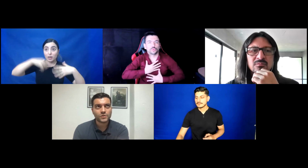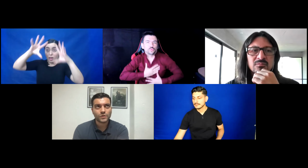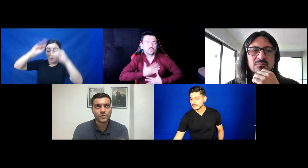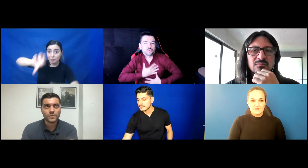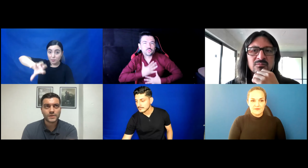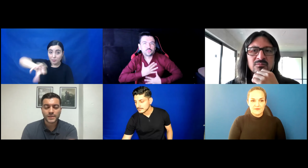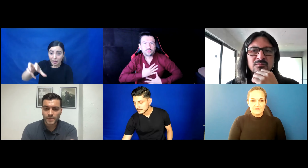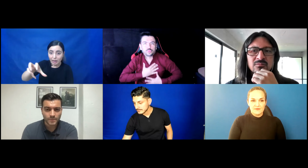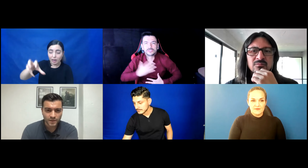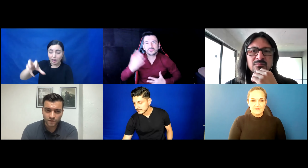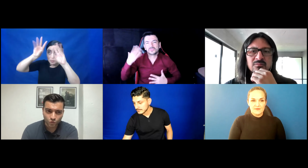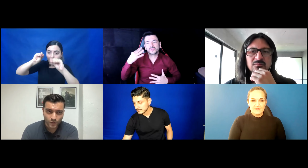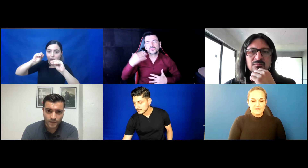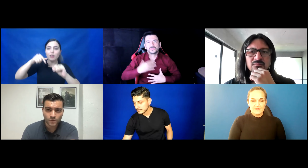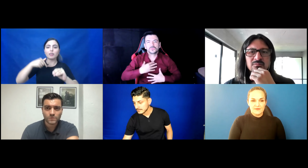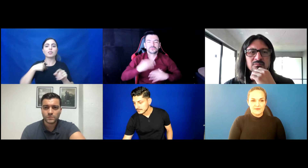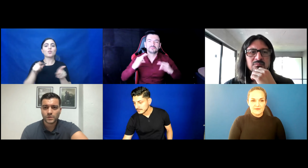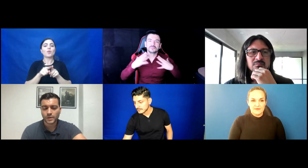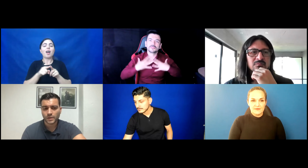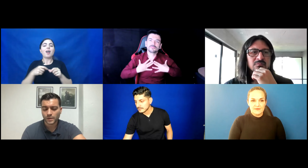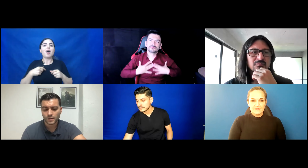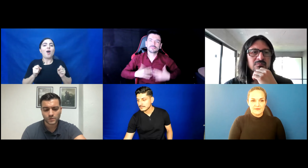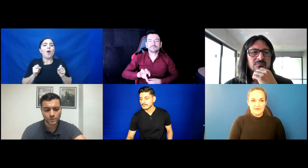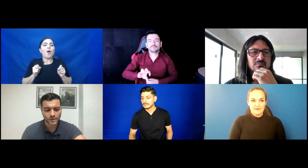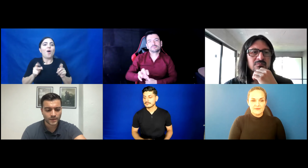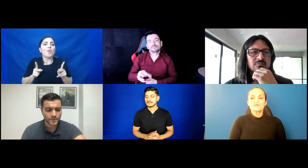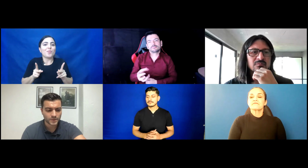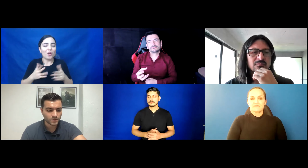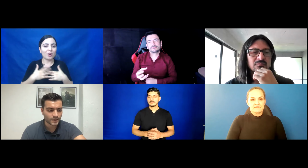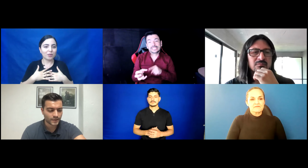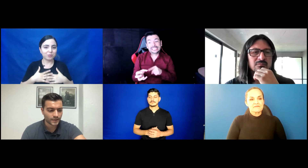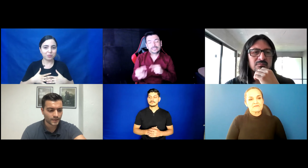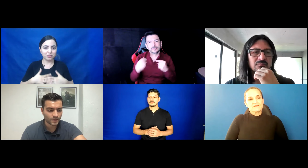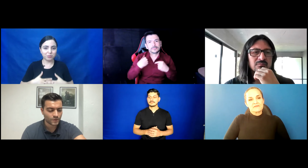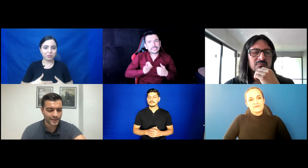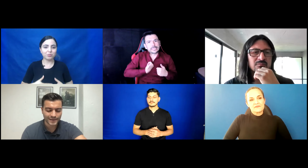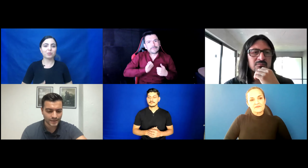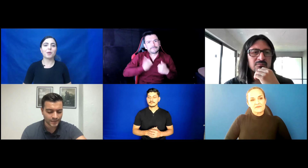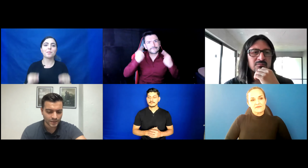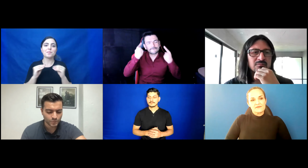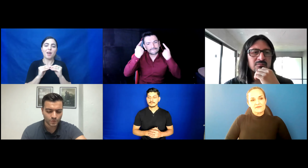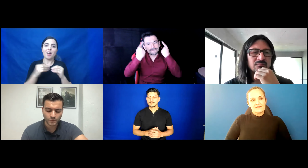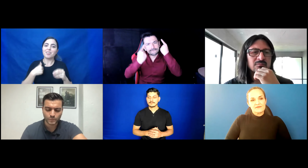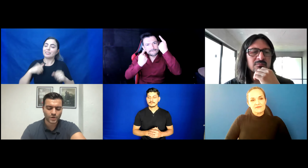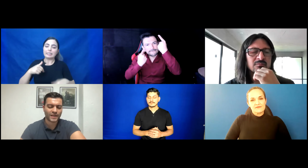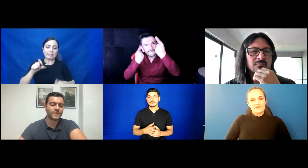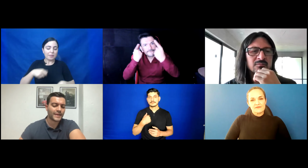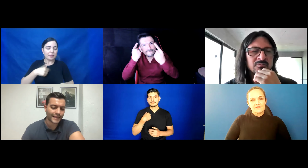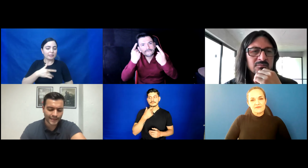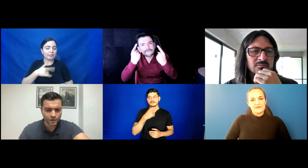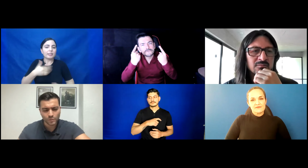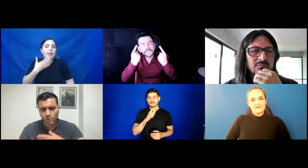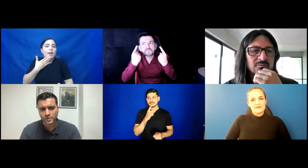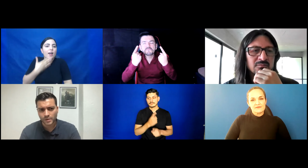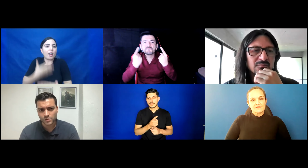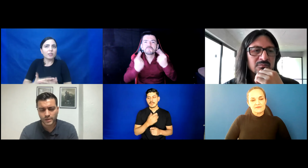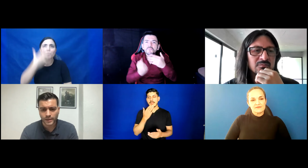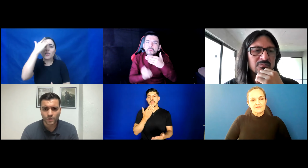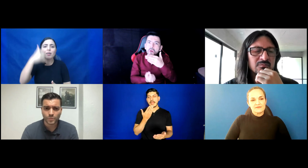under that hot stream of water for a good long while and think about how fortunate I am. I'm a person that has to be